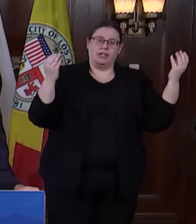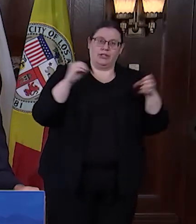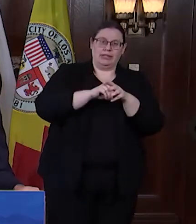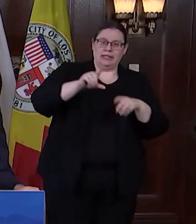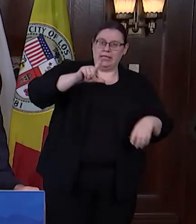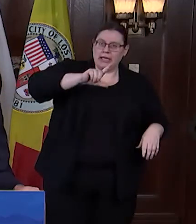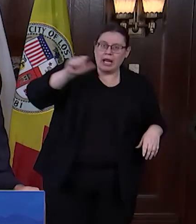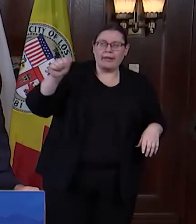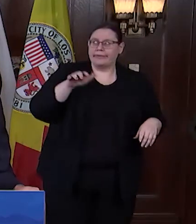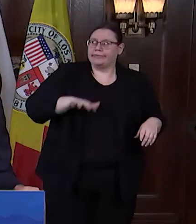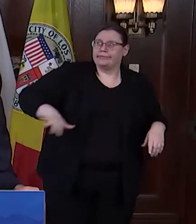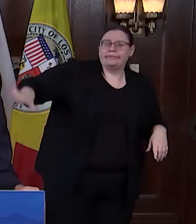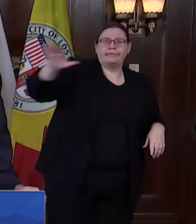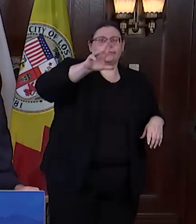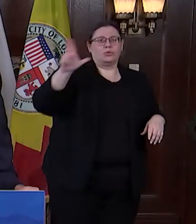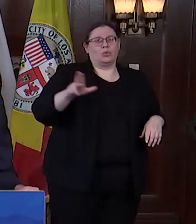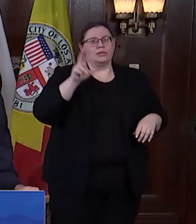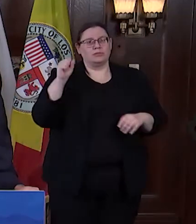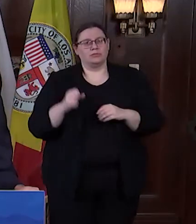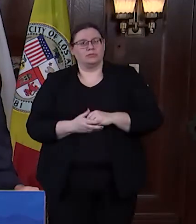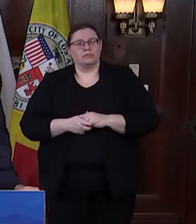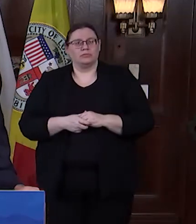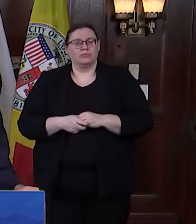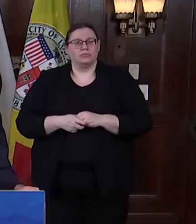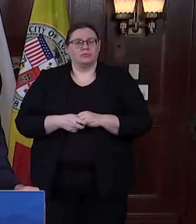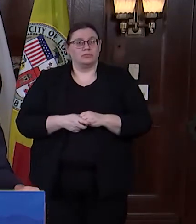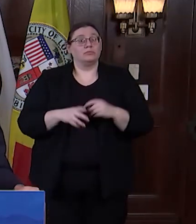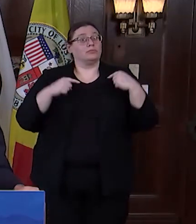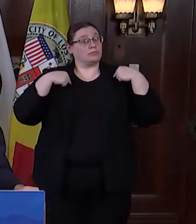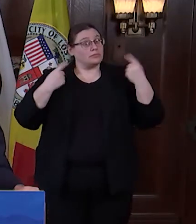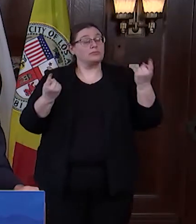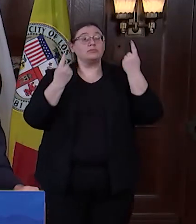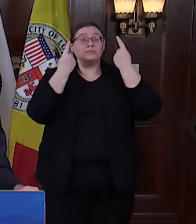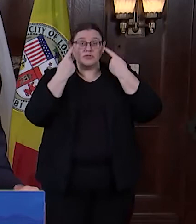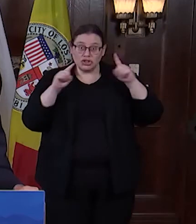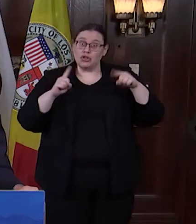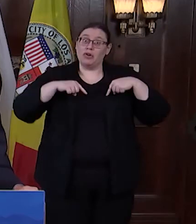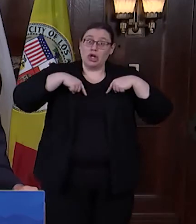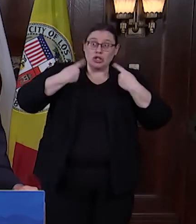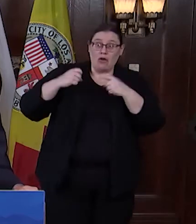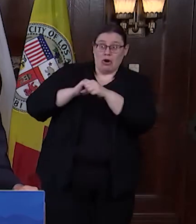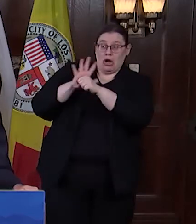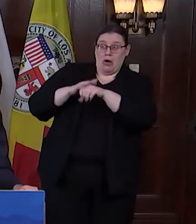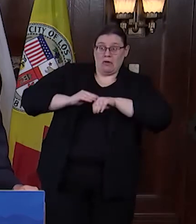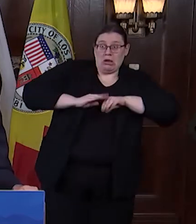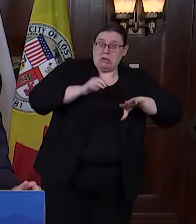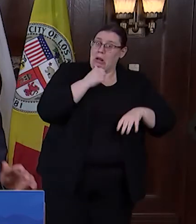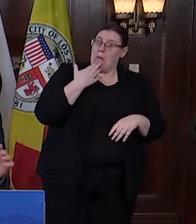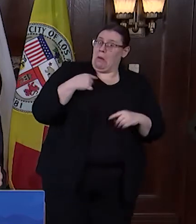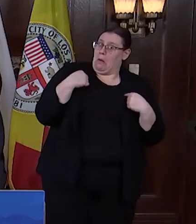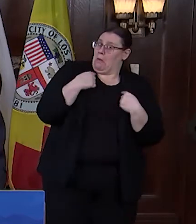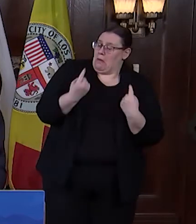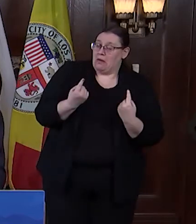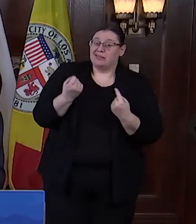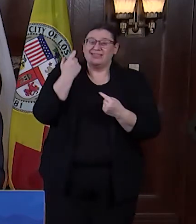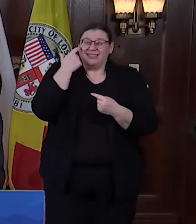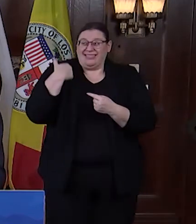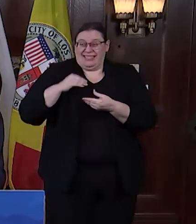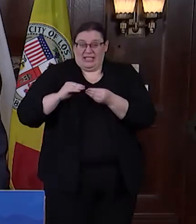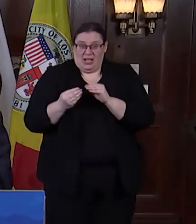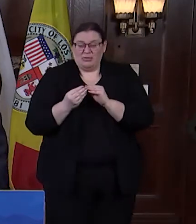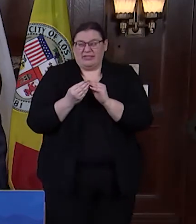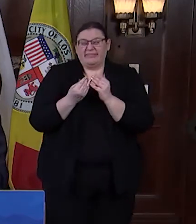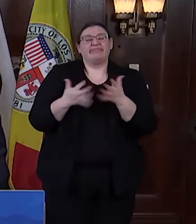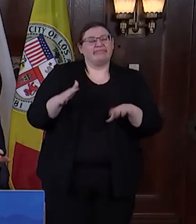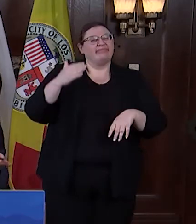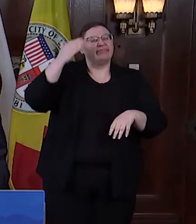Angeles and across our nation. We've had great success in keeping the virus at bay in recent months, but the most recent numbers tell us that